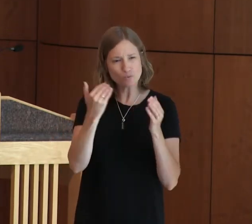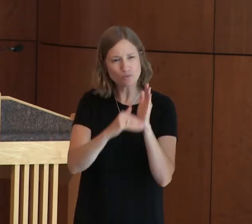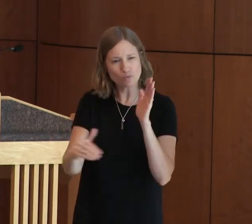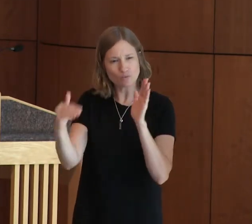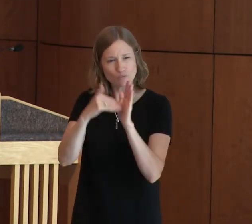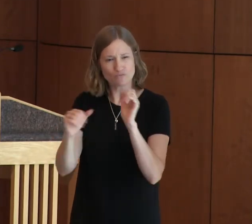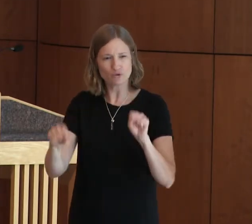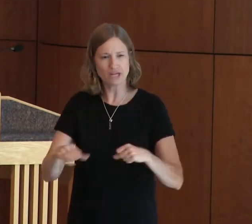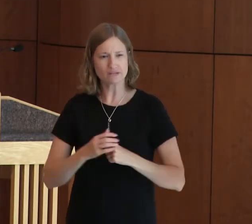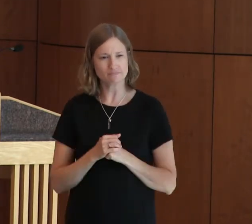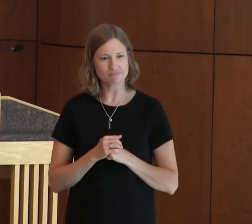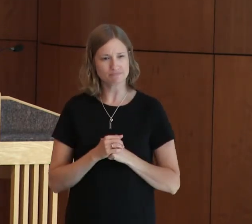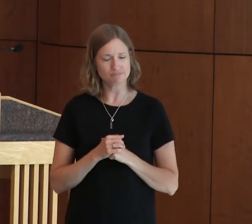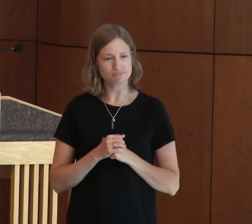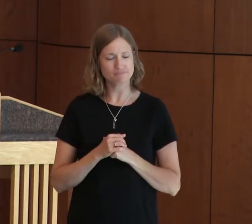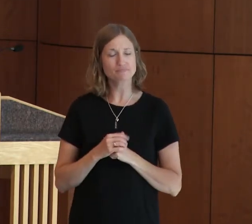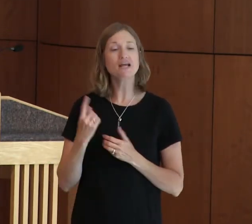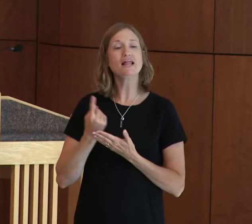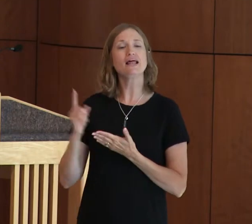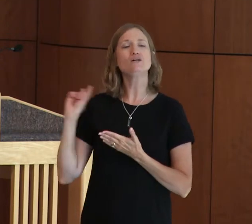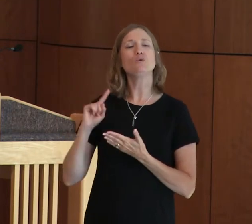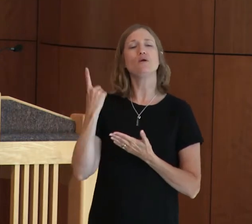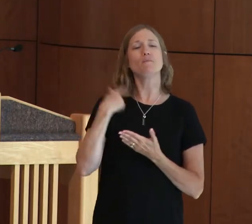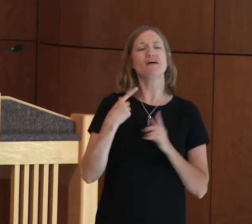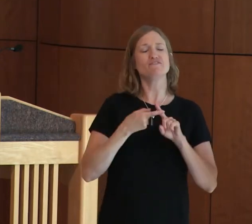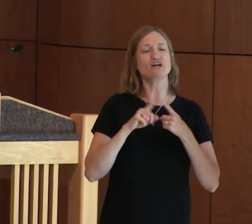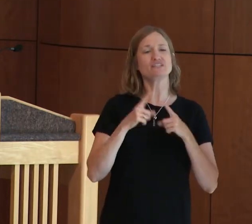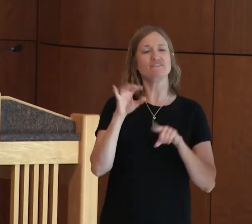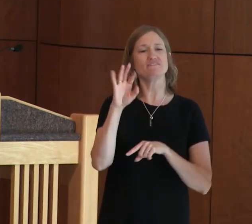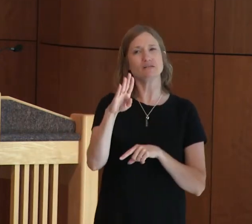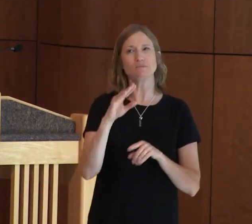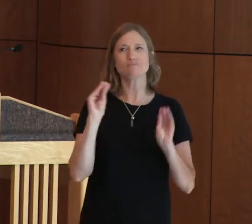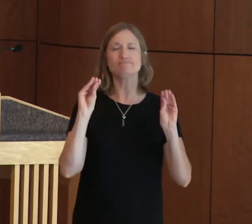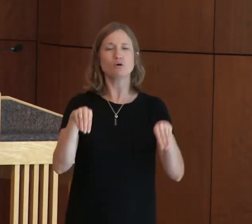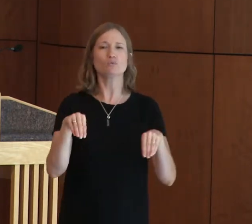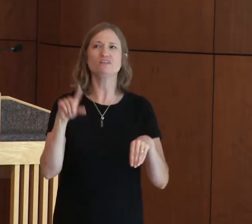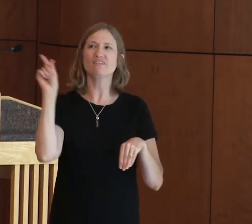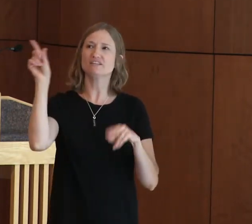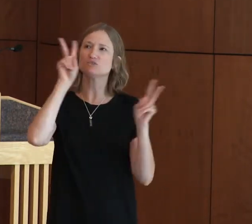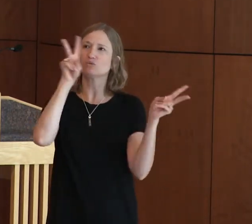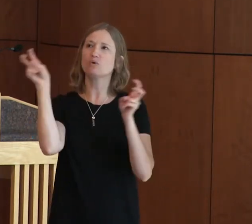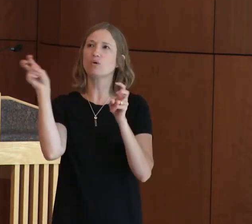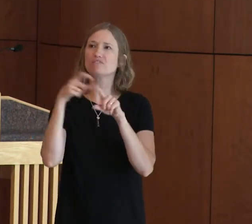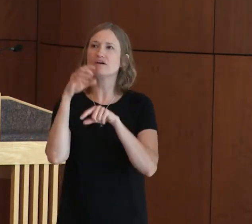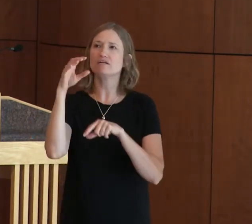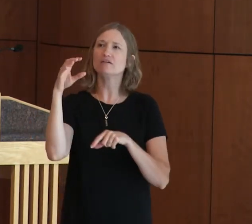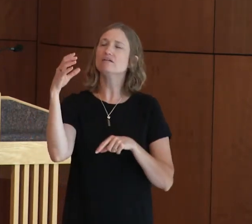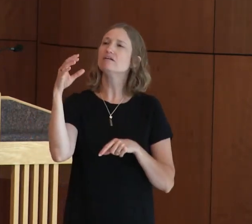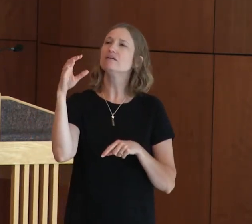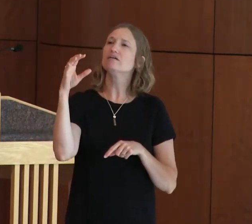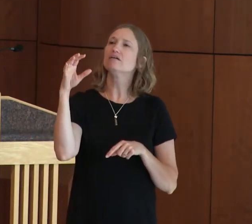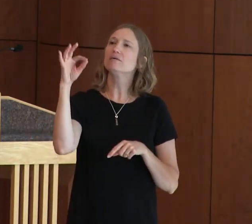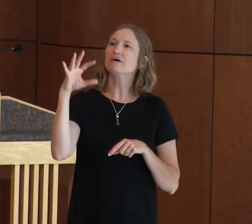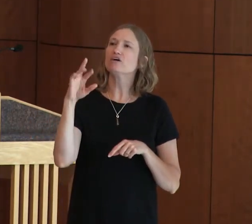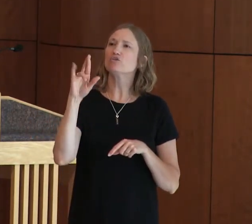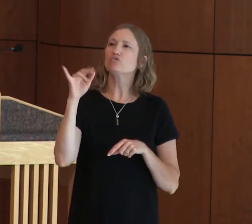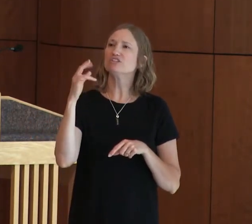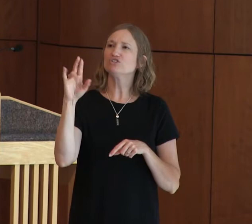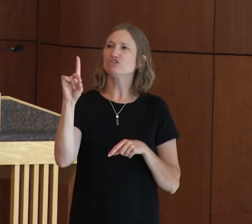This past week, one of my friends on Facebook had posted this quote from Father Richard Rohr. Prayer,